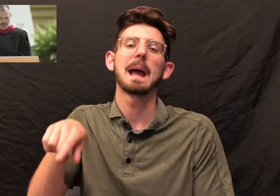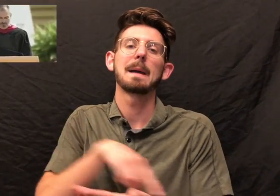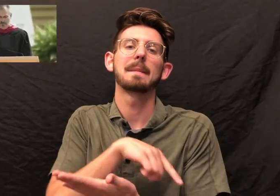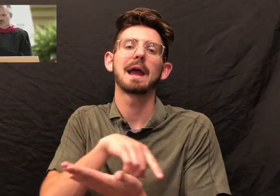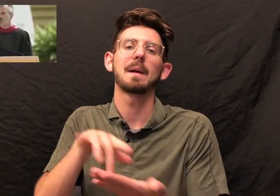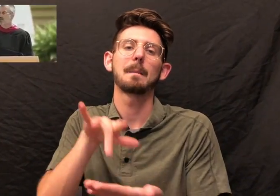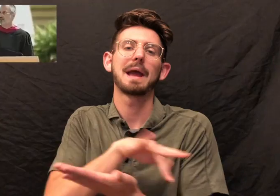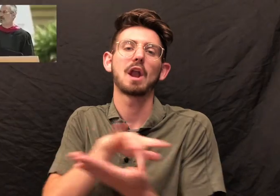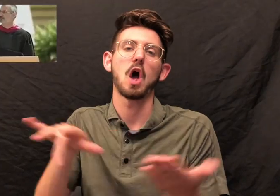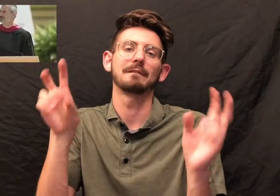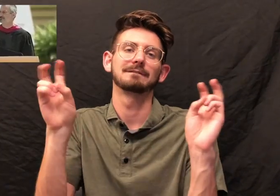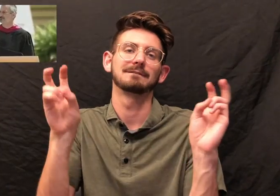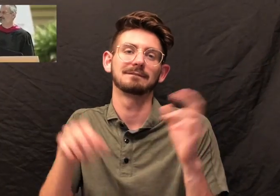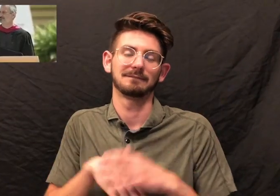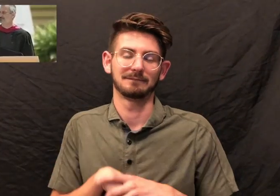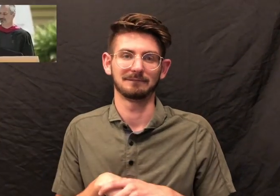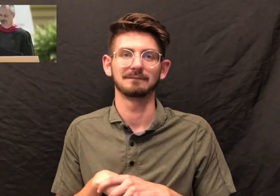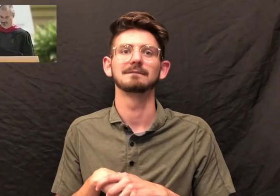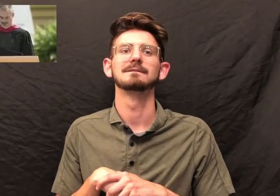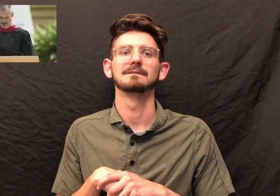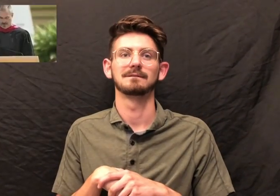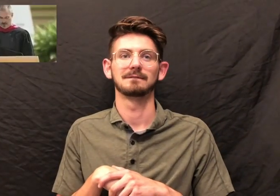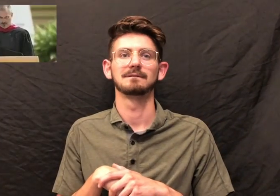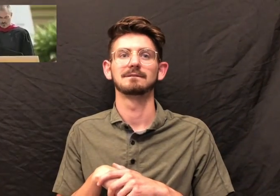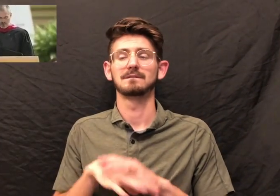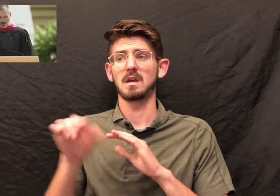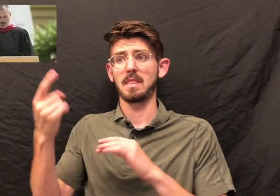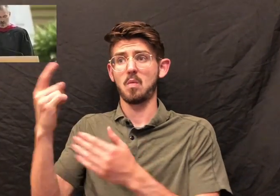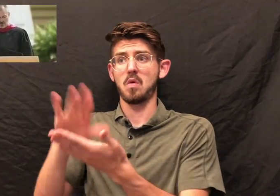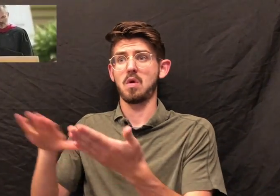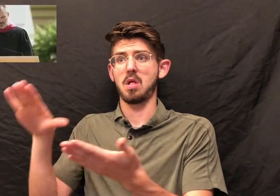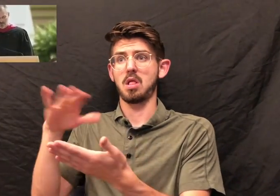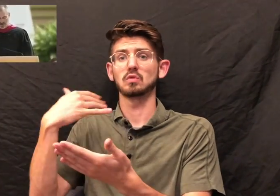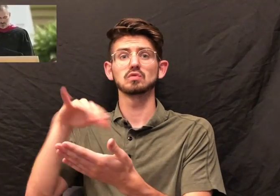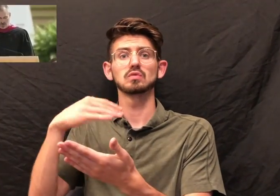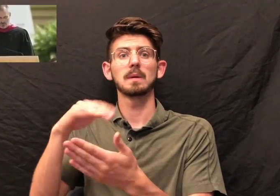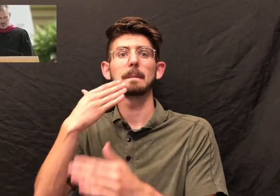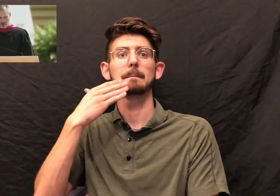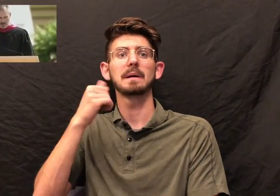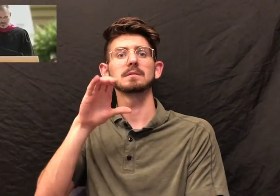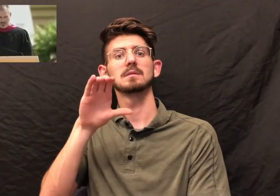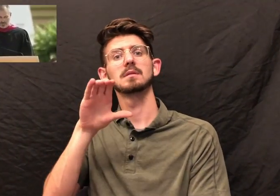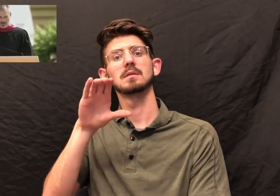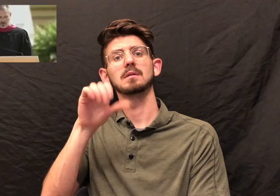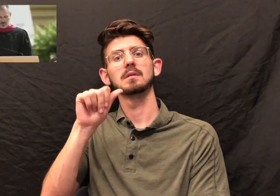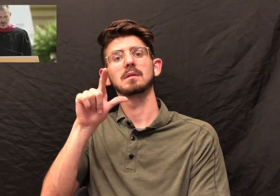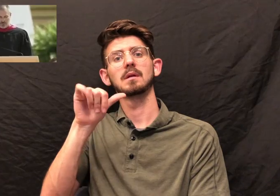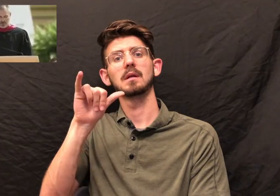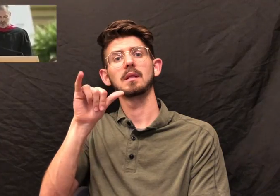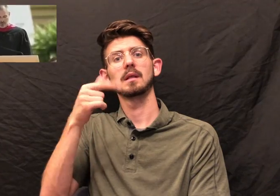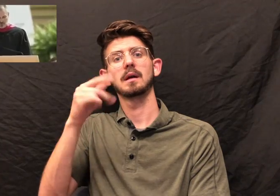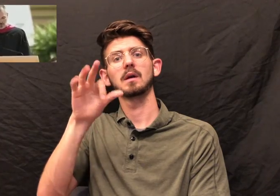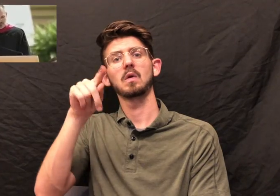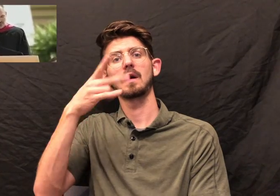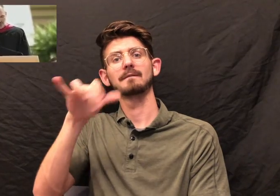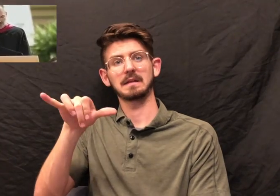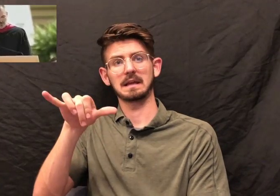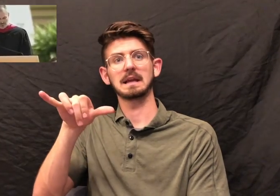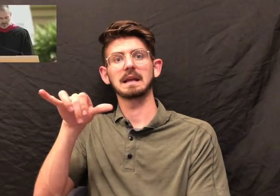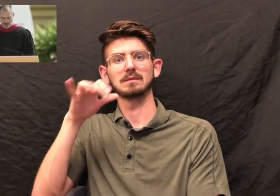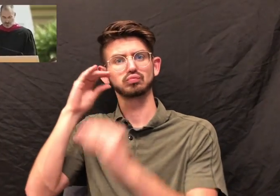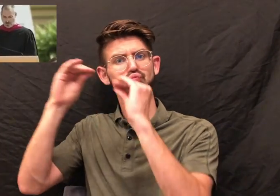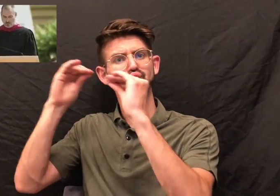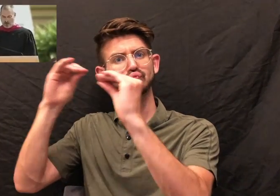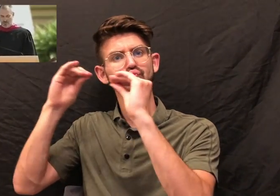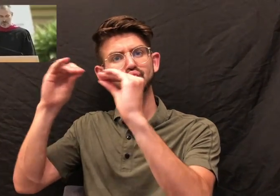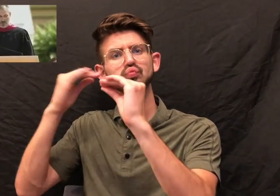Reed College at that time offered perhaps the best calligraphy instruction in the country. Throughout the campus, every poster, every